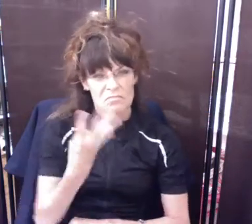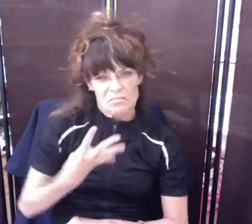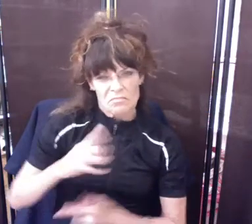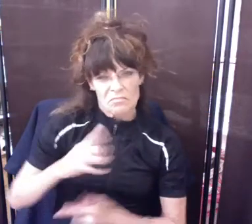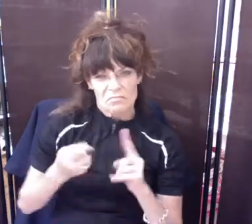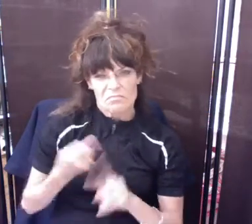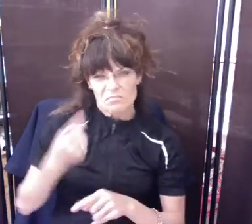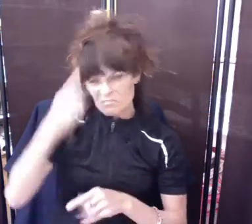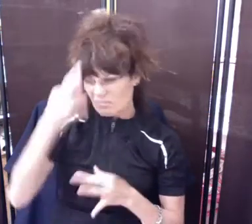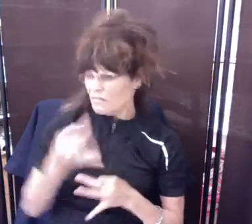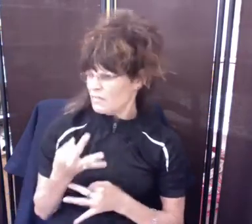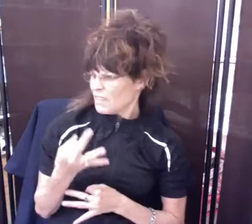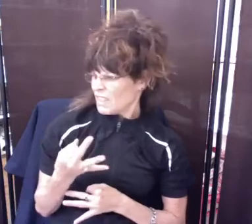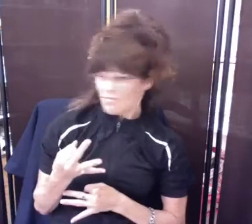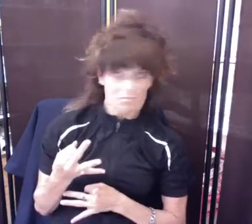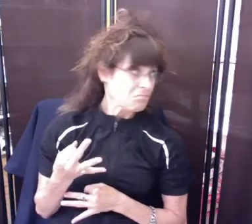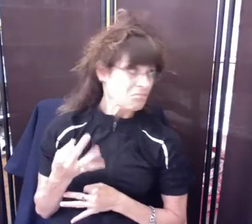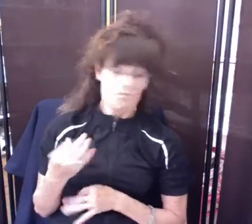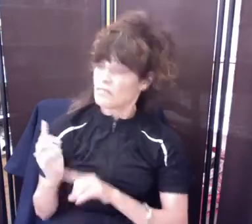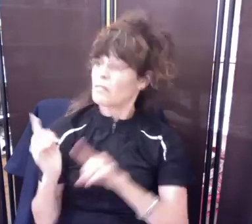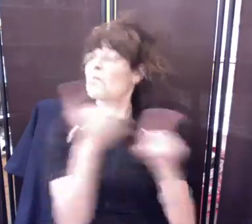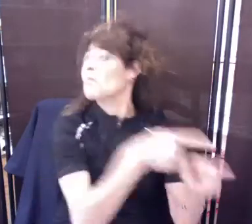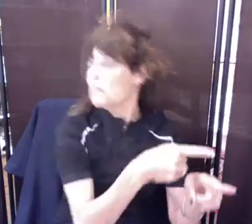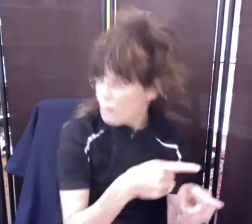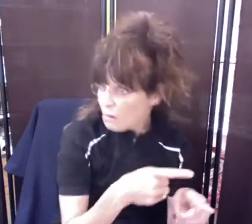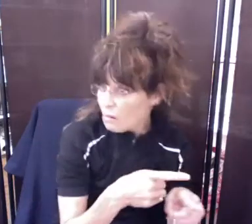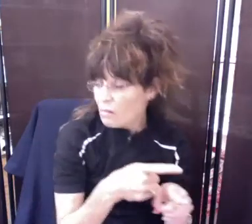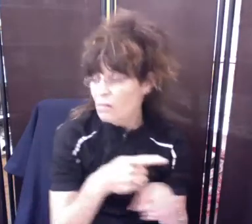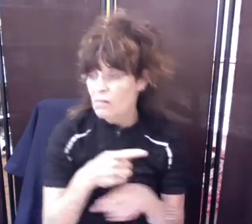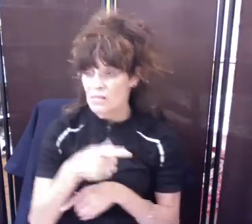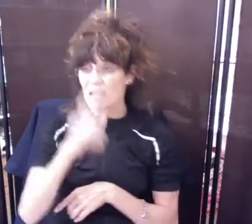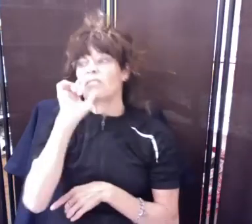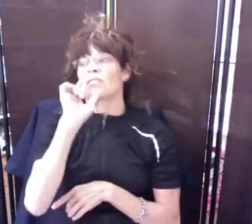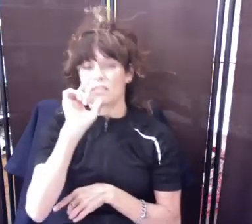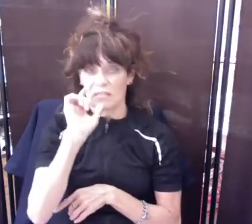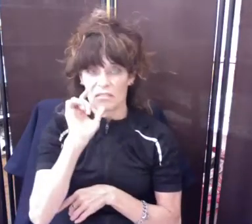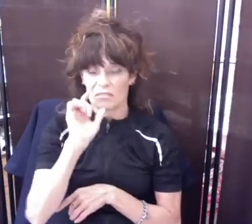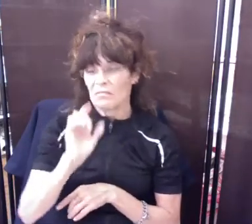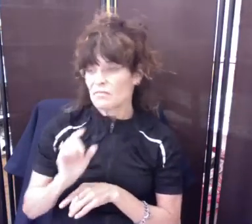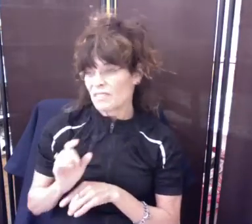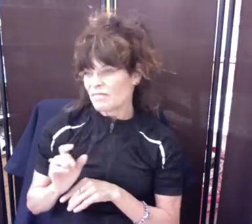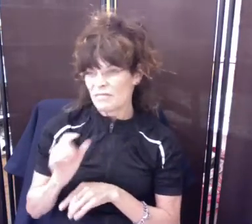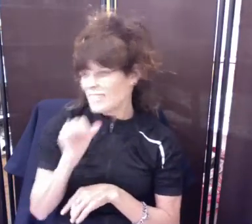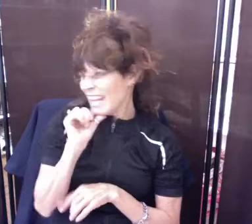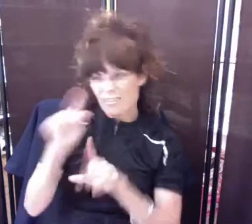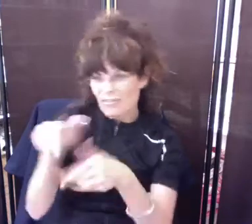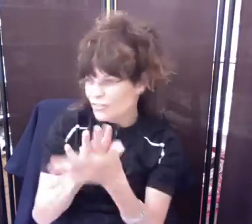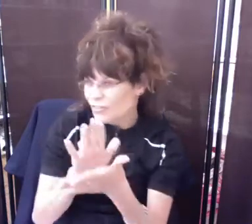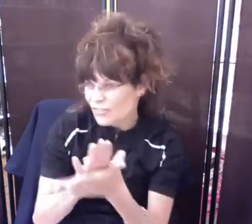school and we're going to get drunk. Two things that were pretty cool. You know, we'd be able to brag about this later. And so that's what we did. We